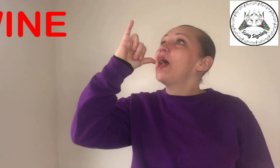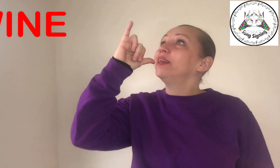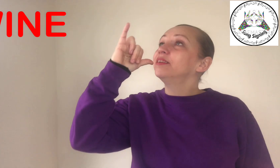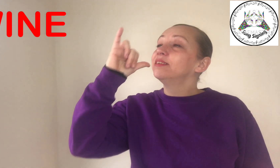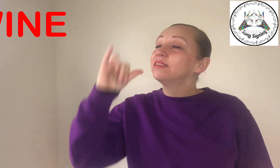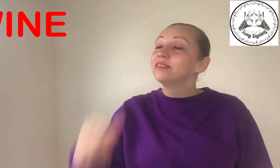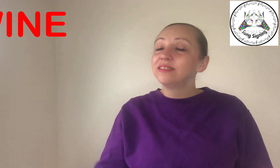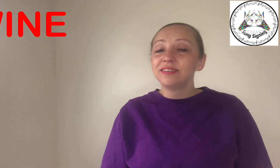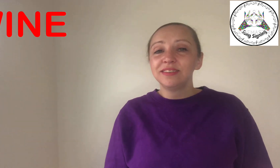Wine.